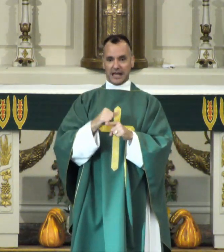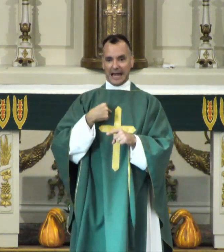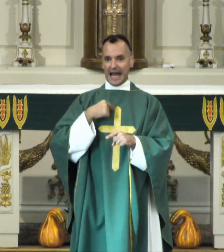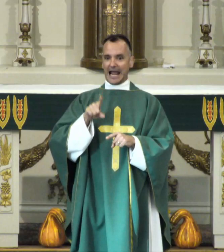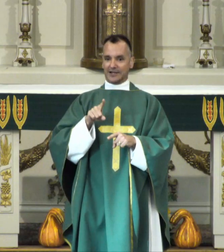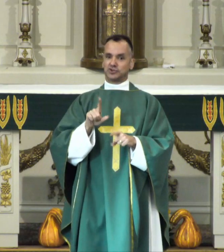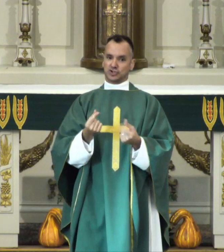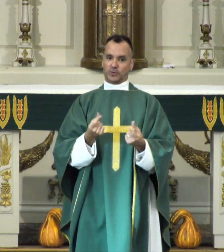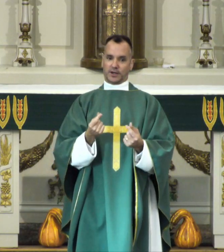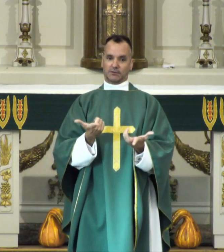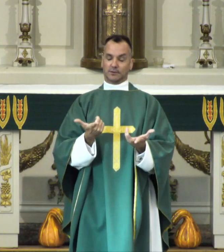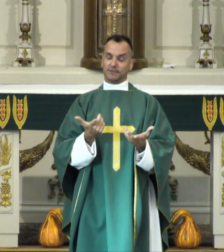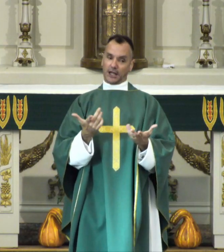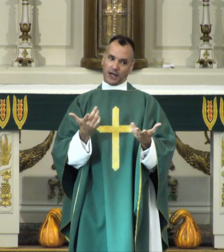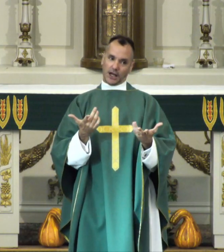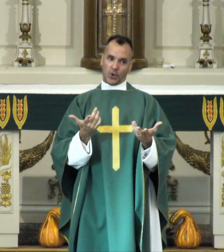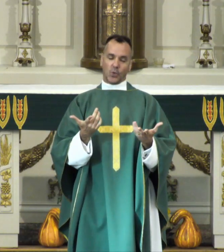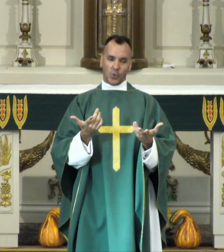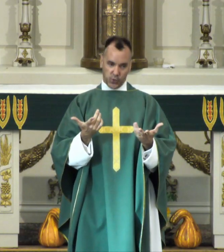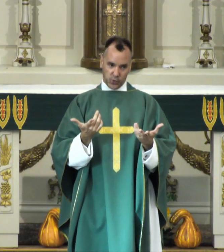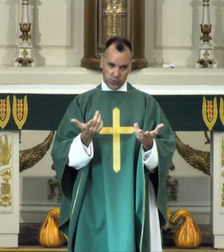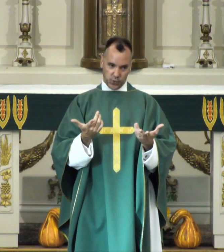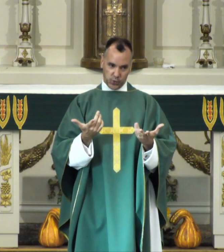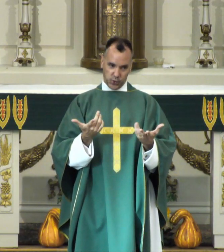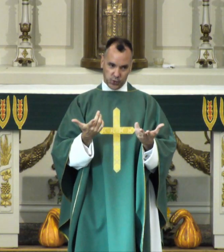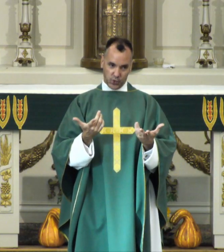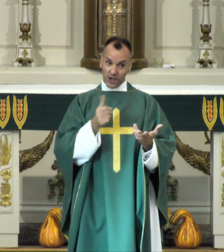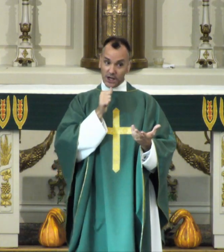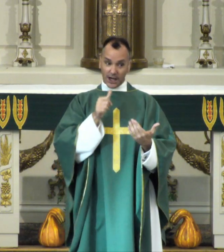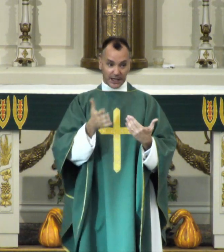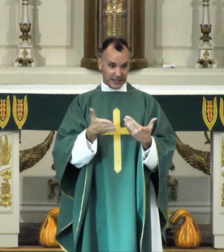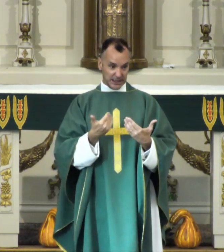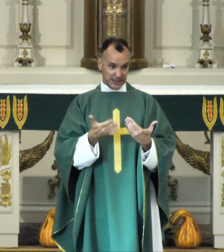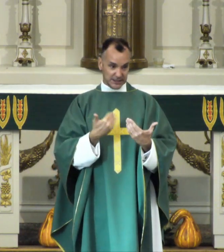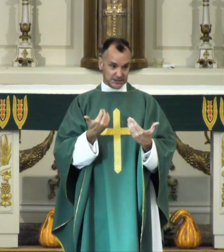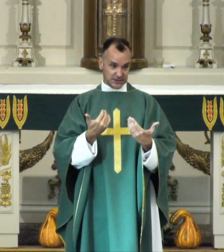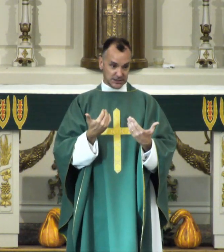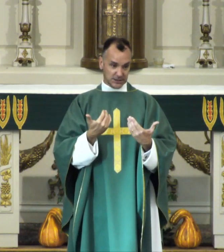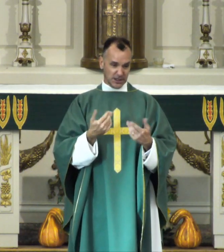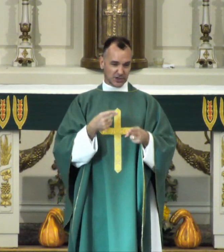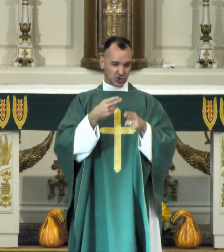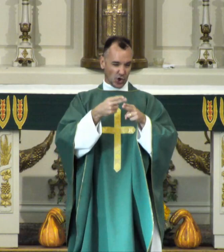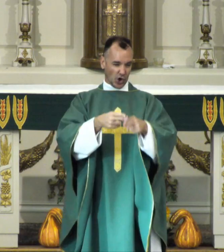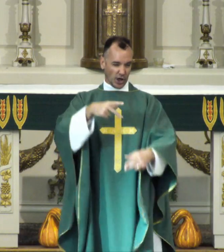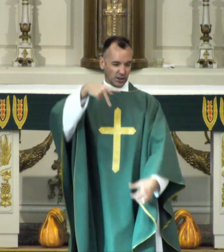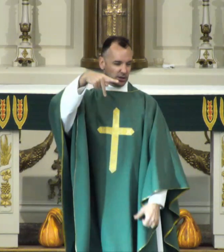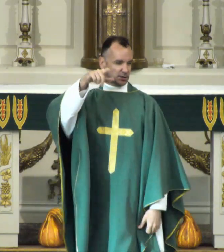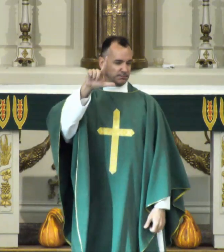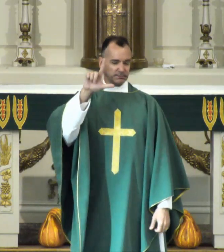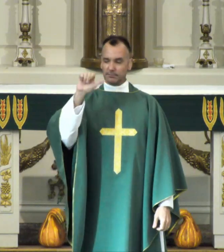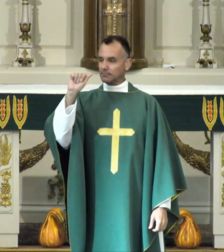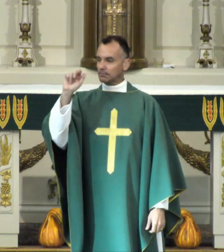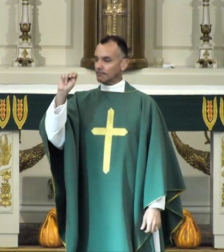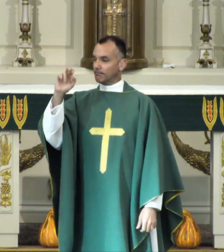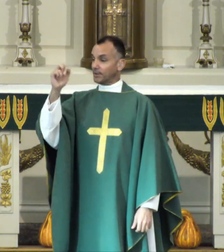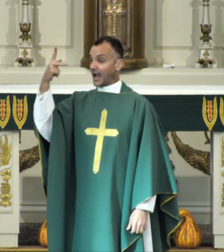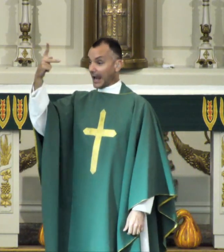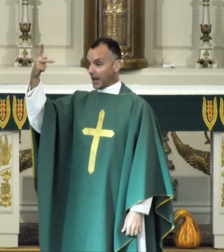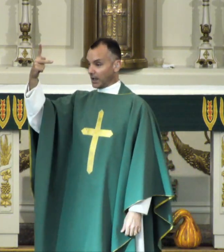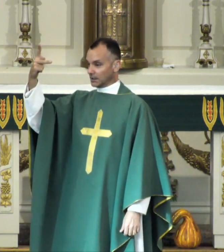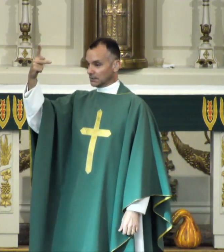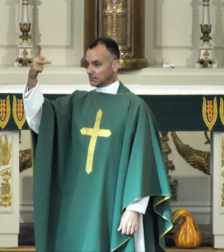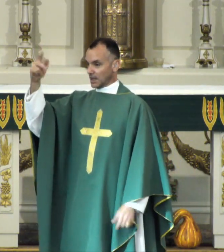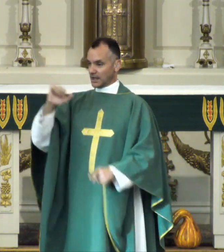this about when Moses' arms are raised for all that period of time, how sore he was. I thought of it in one of